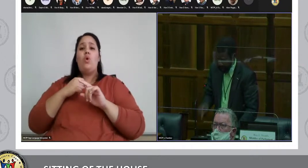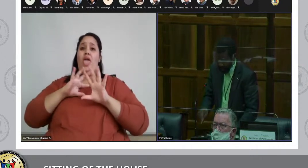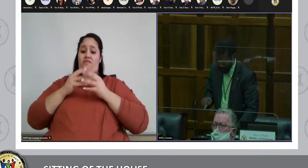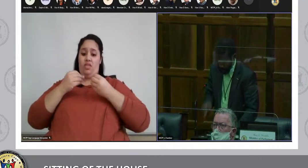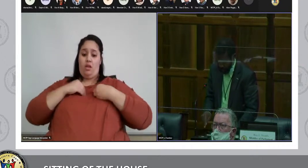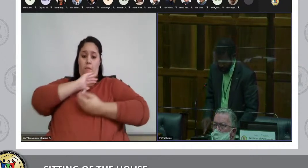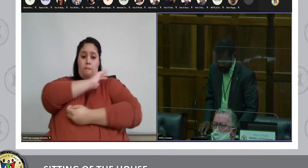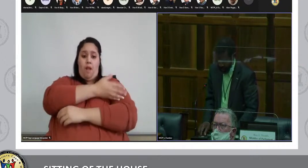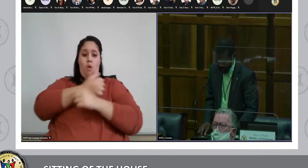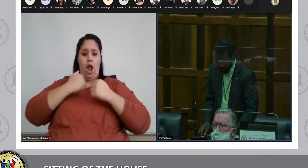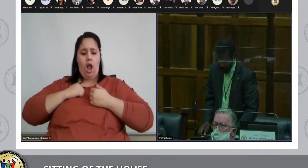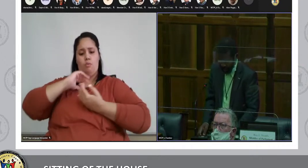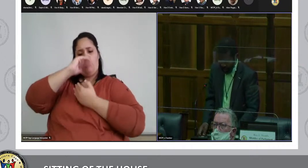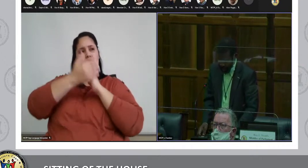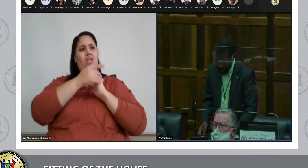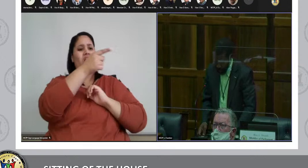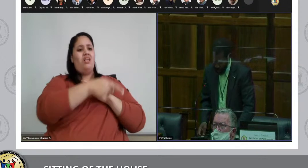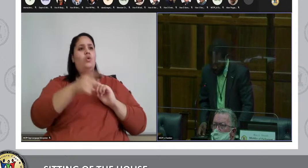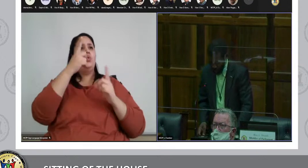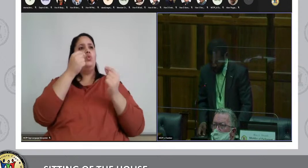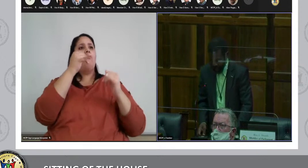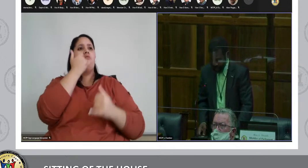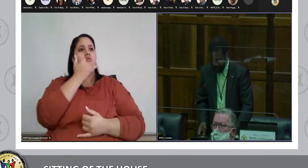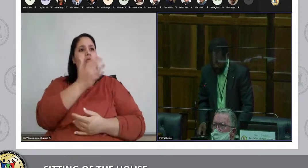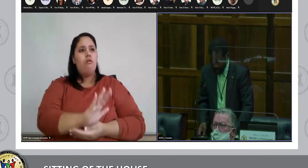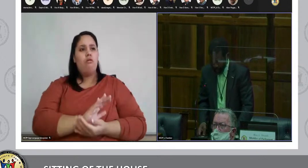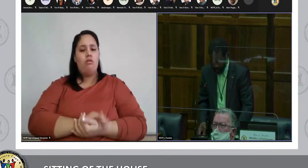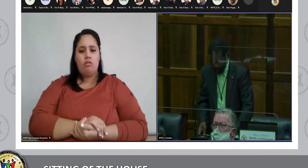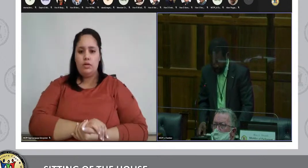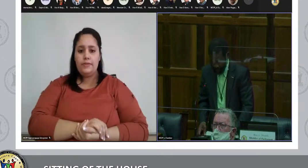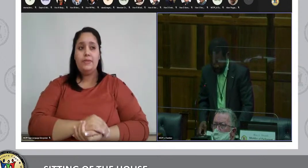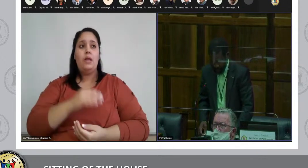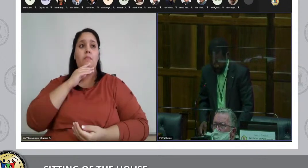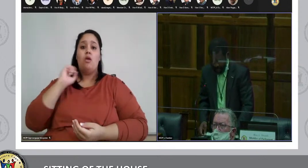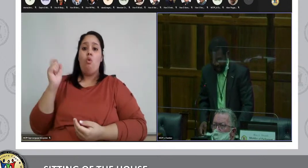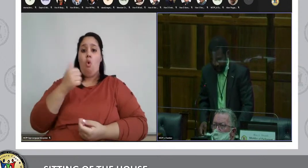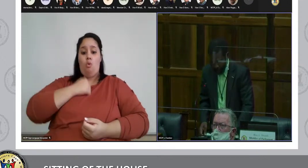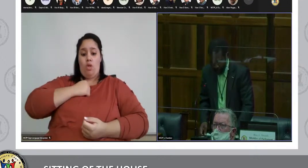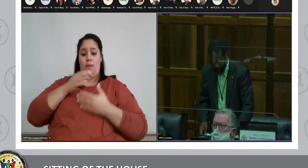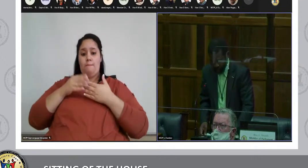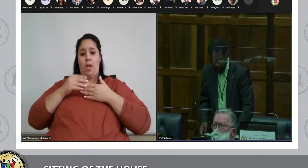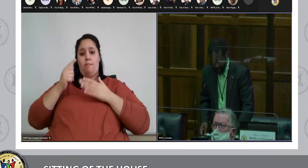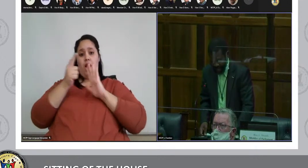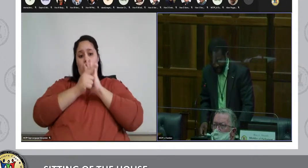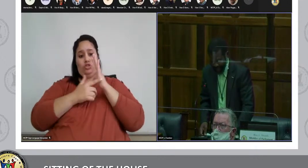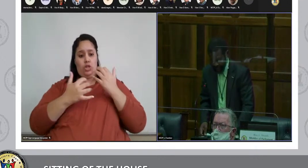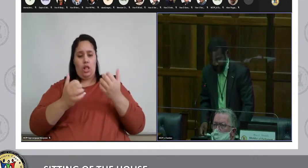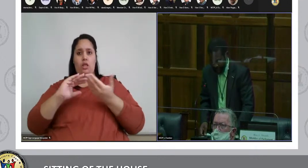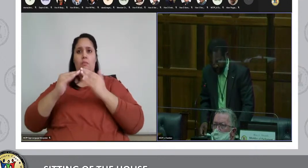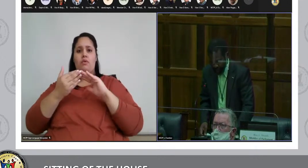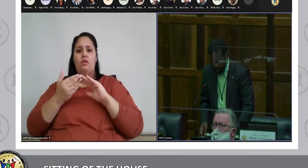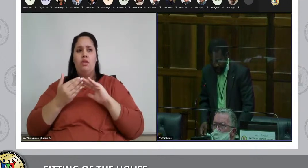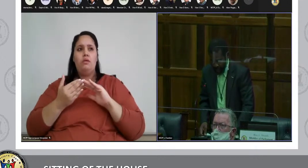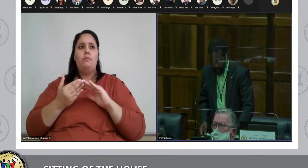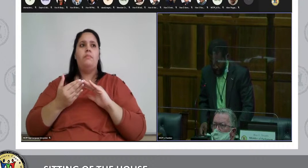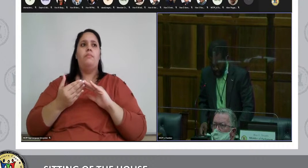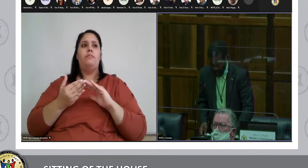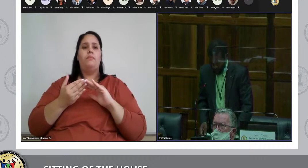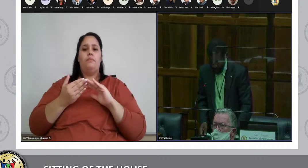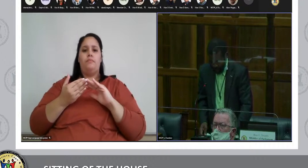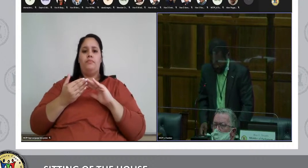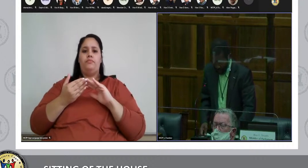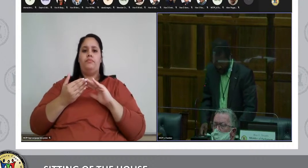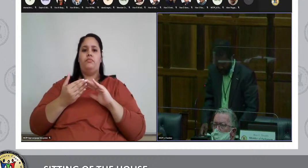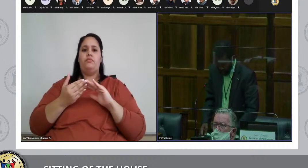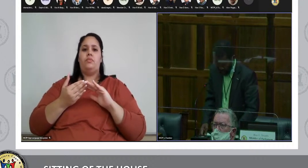to protect the perpetrator. It makes all of us as members of this legislature accomplice to this alleged crime